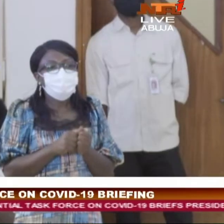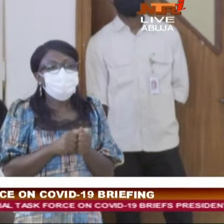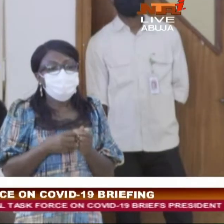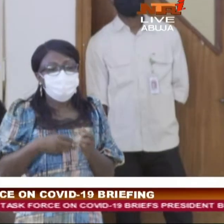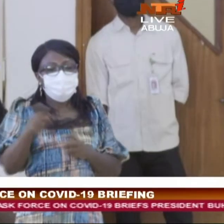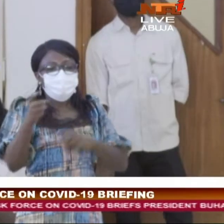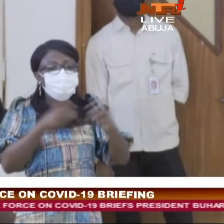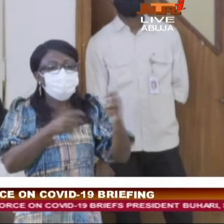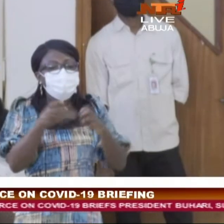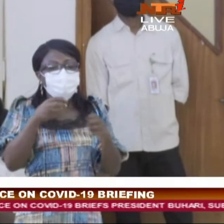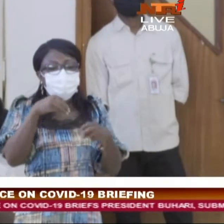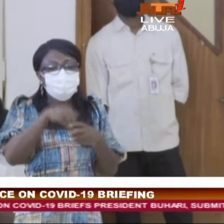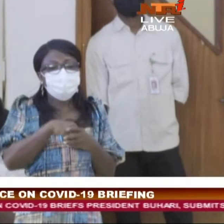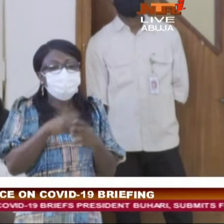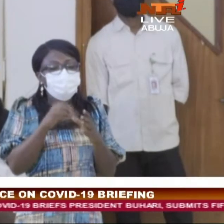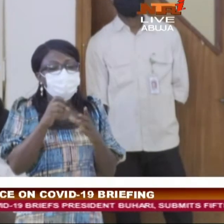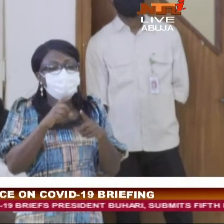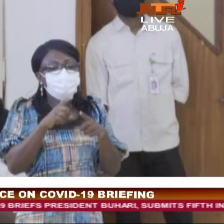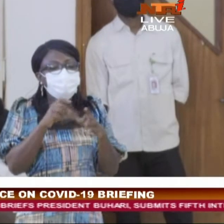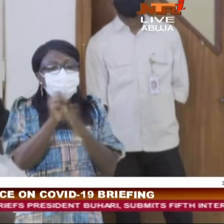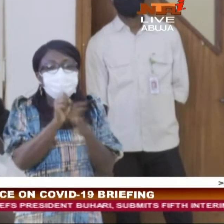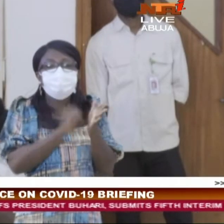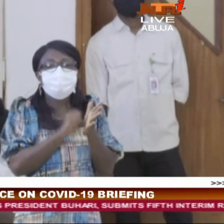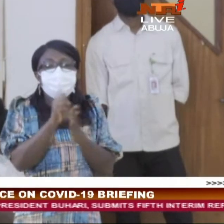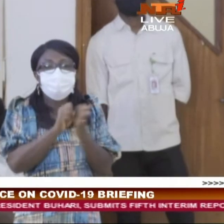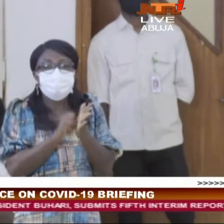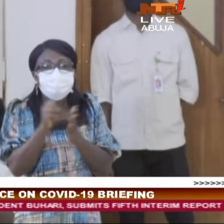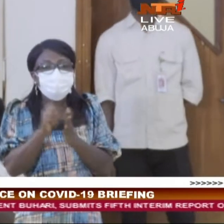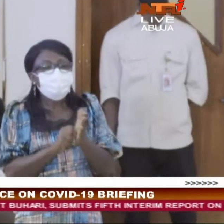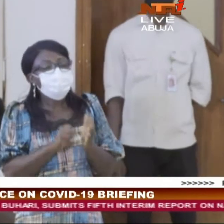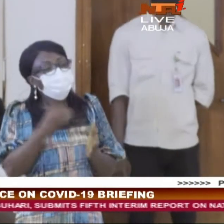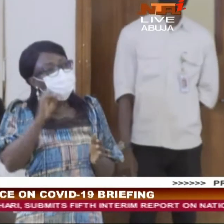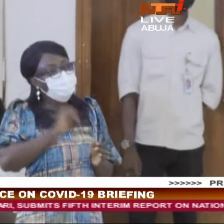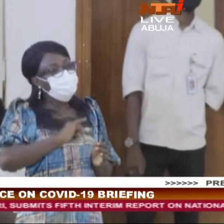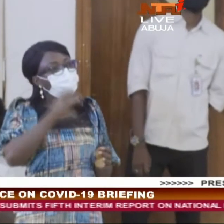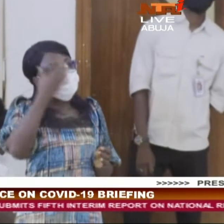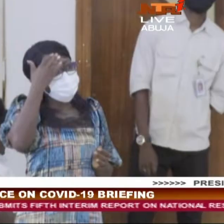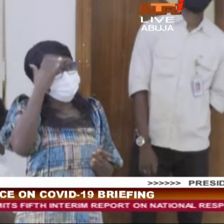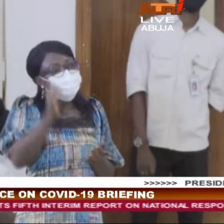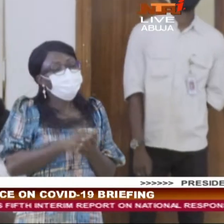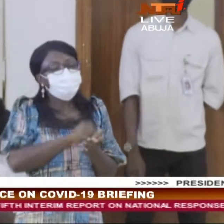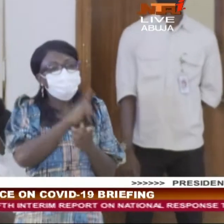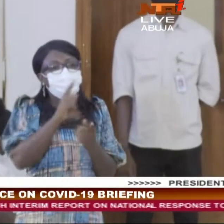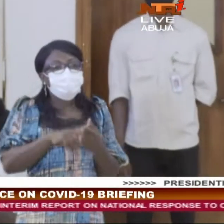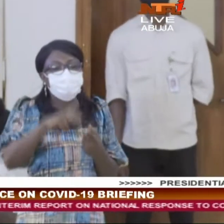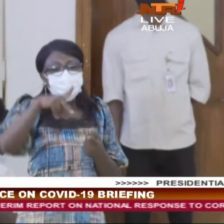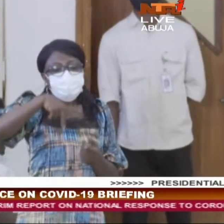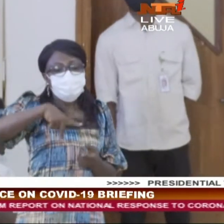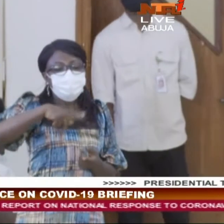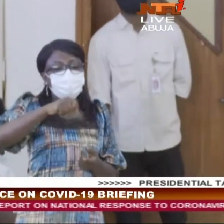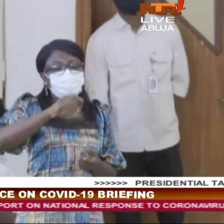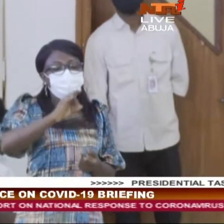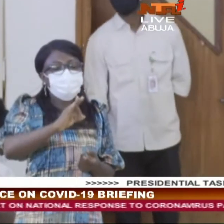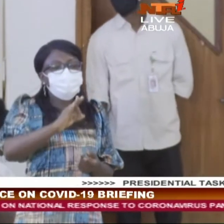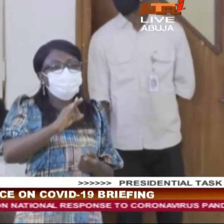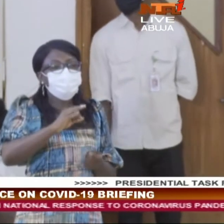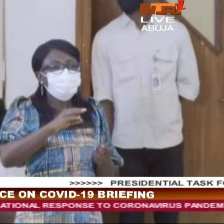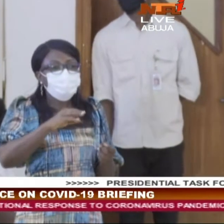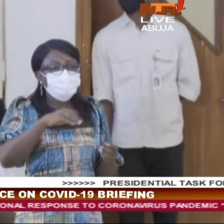many times when the PTF issues some guidelines or protocols, they subject it to the approval of